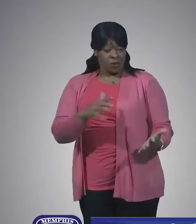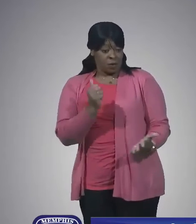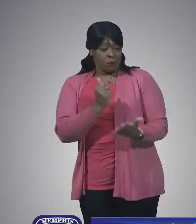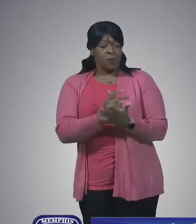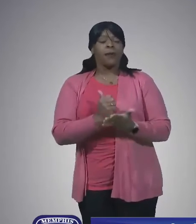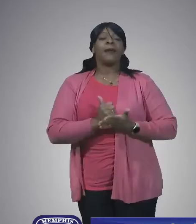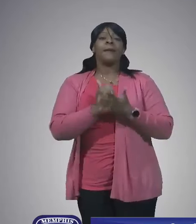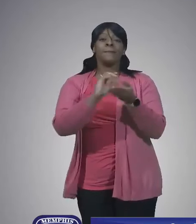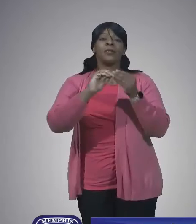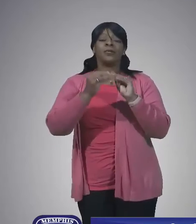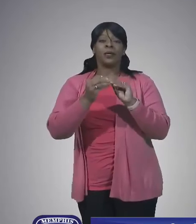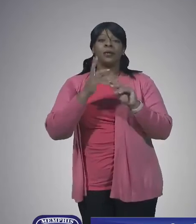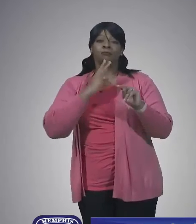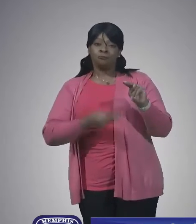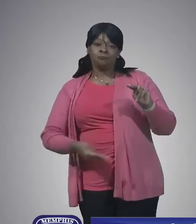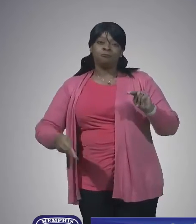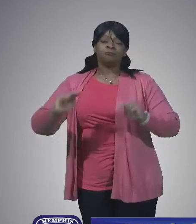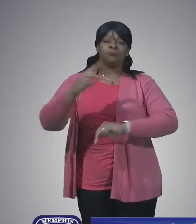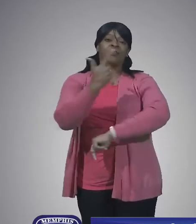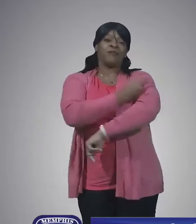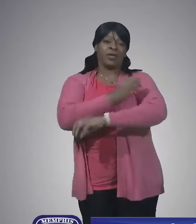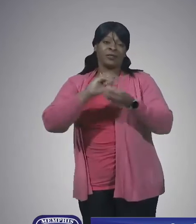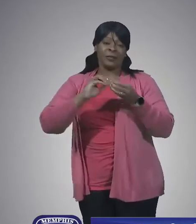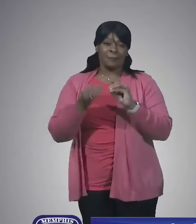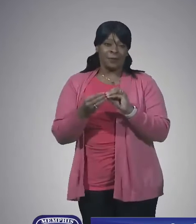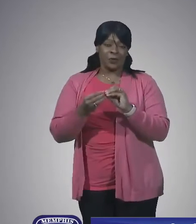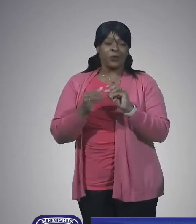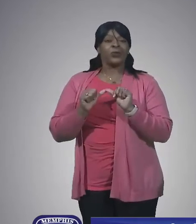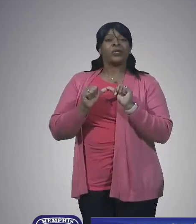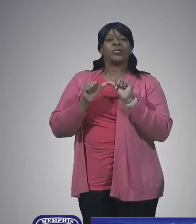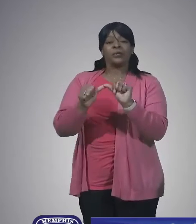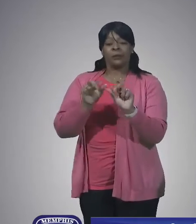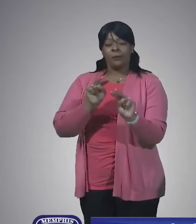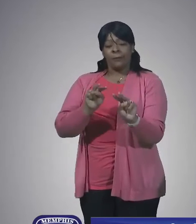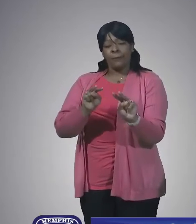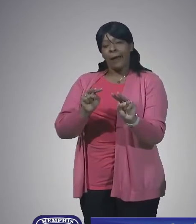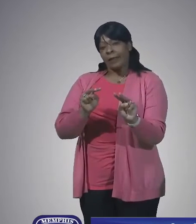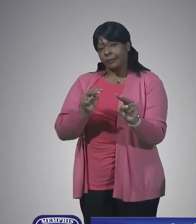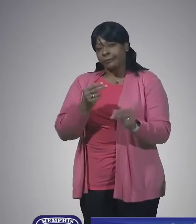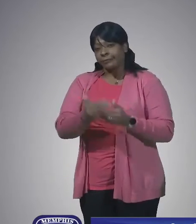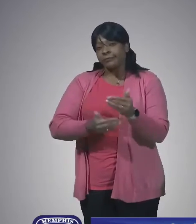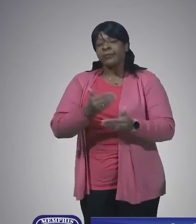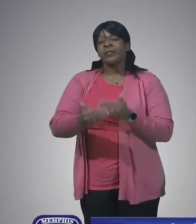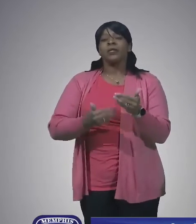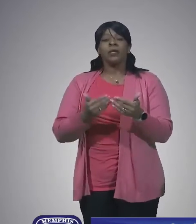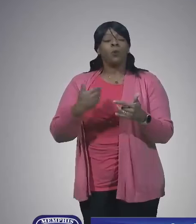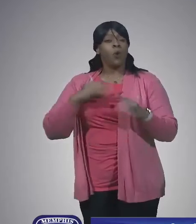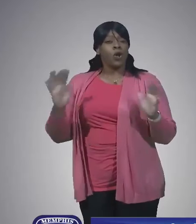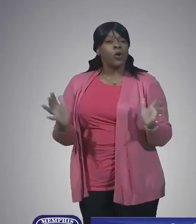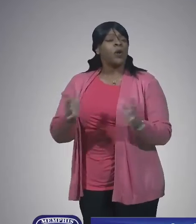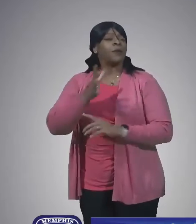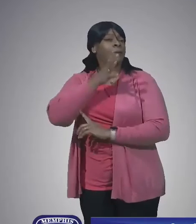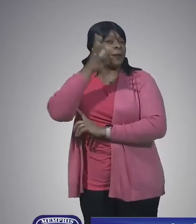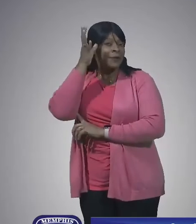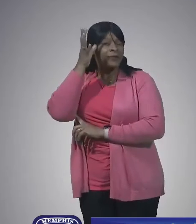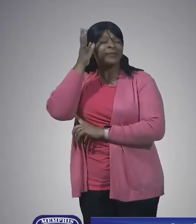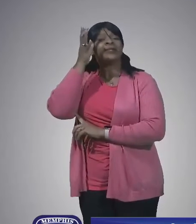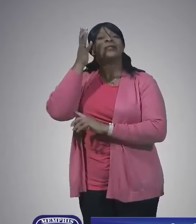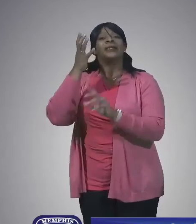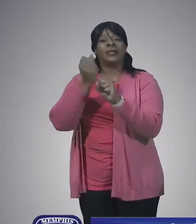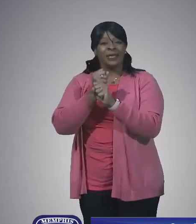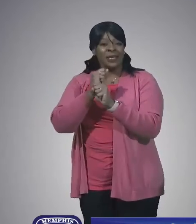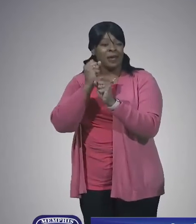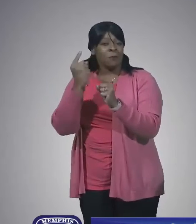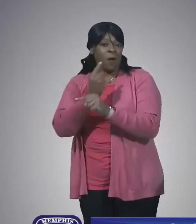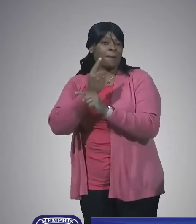going to help drive up our vaccination rates. So we continue to watch that closely. We are encouraging parents to get